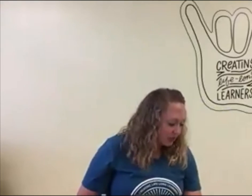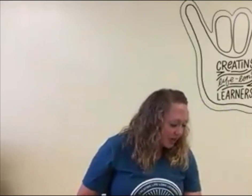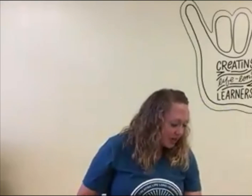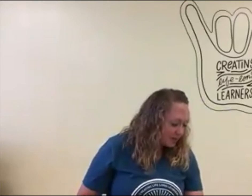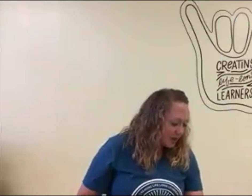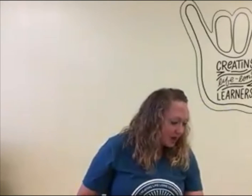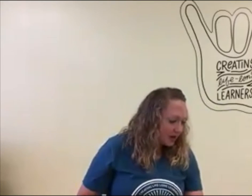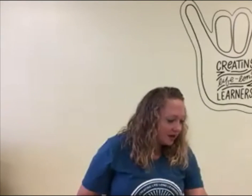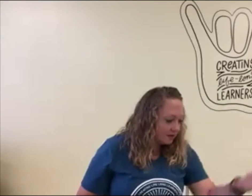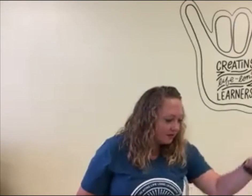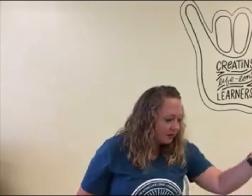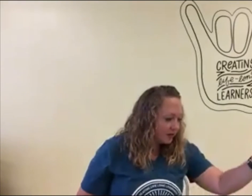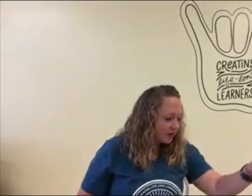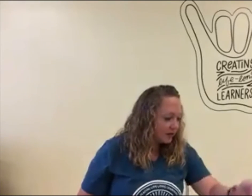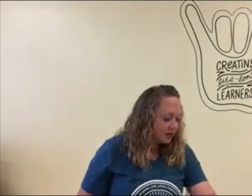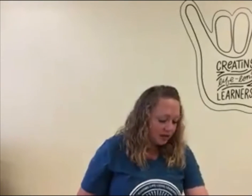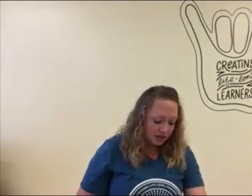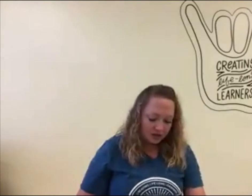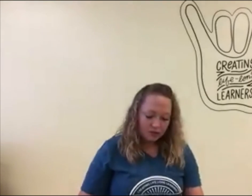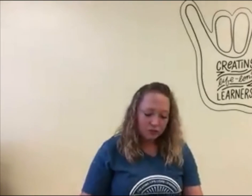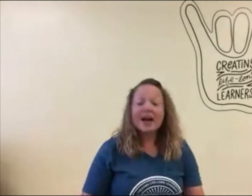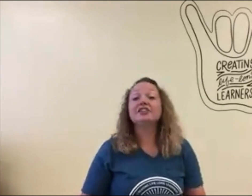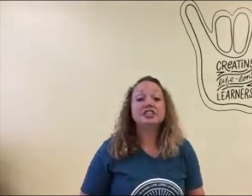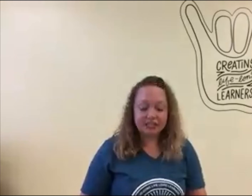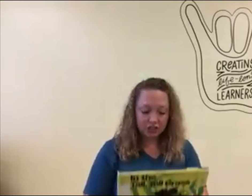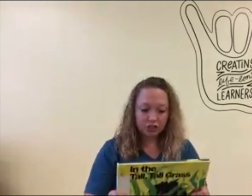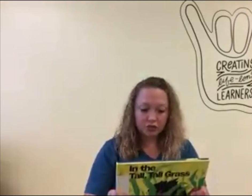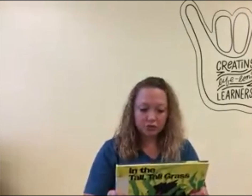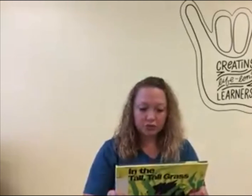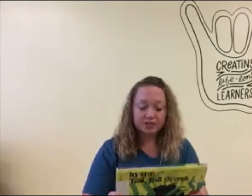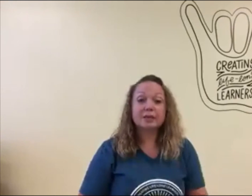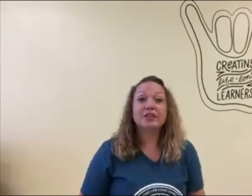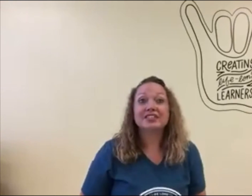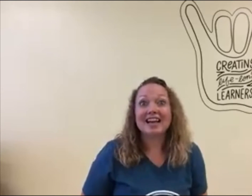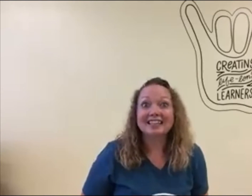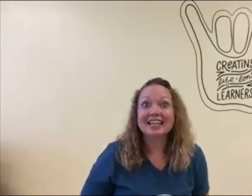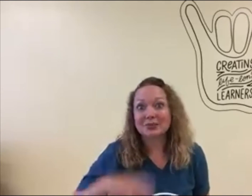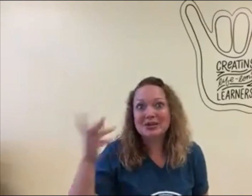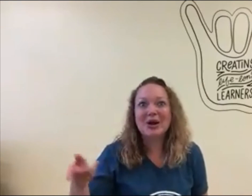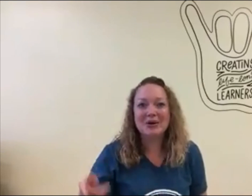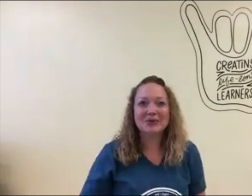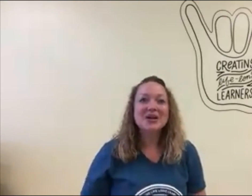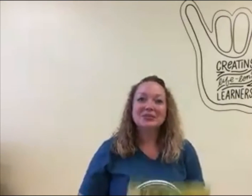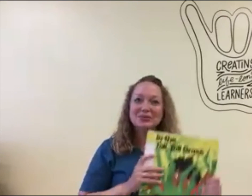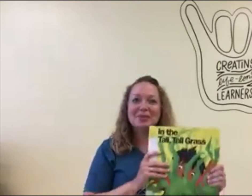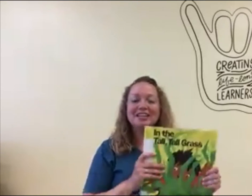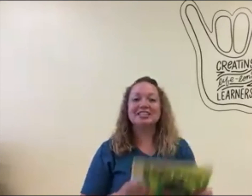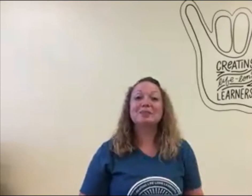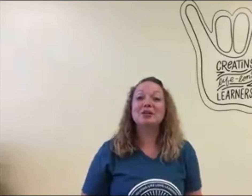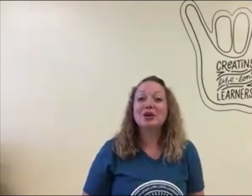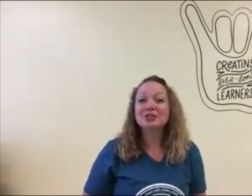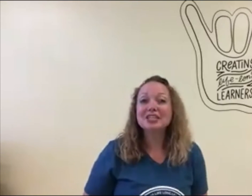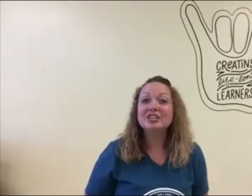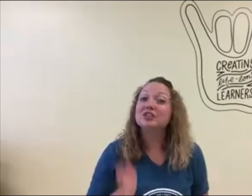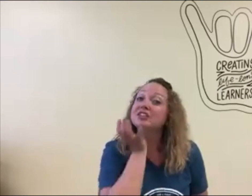some of, well, I'll just teach you some of the signs as we go through the pages, but you also need to know, so you need to